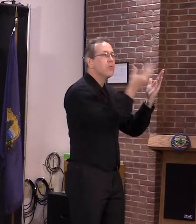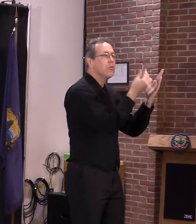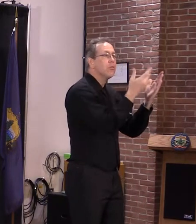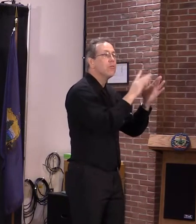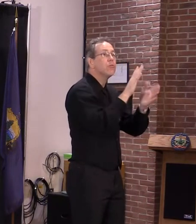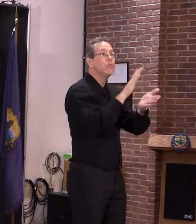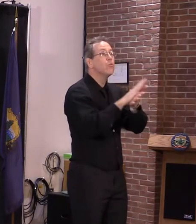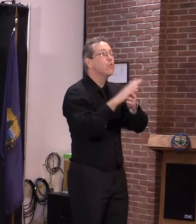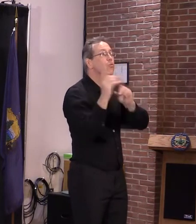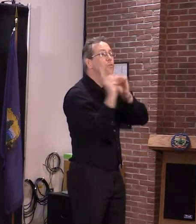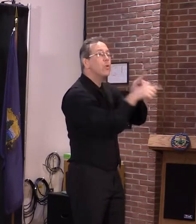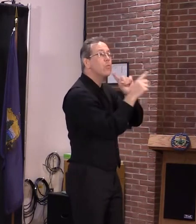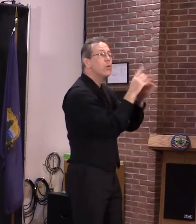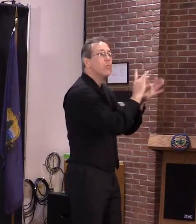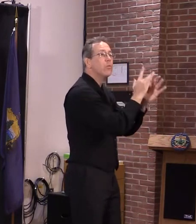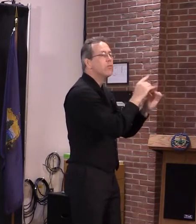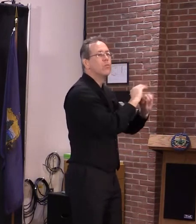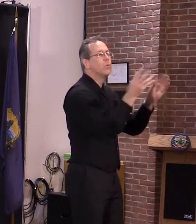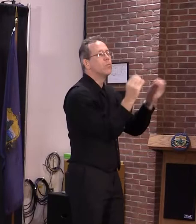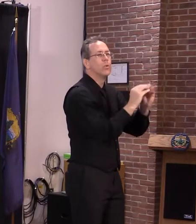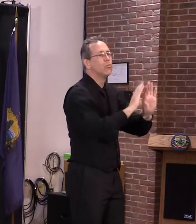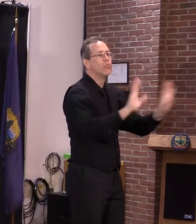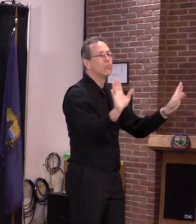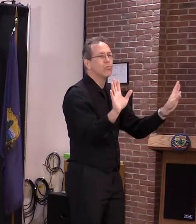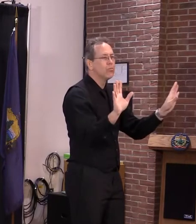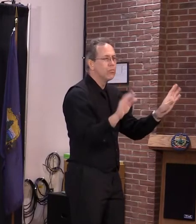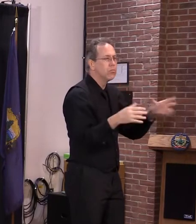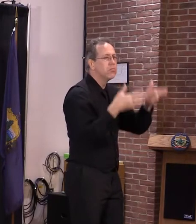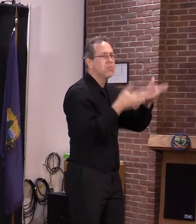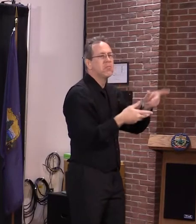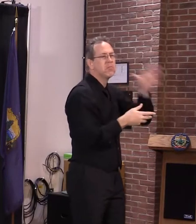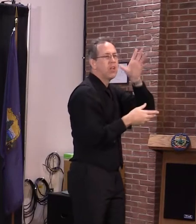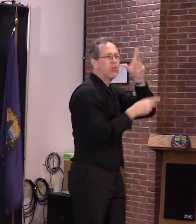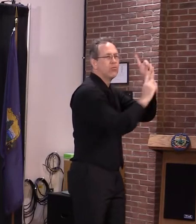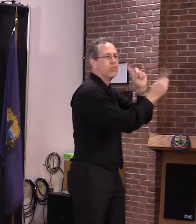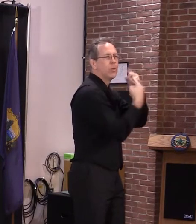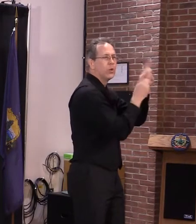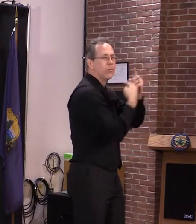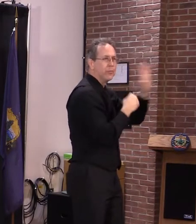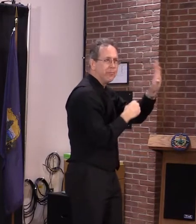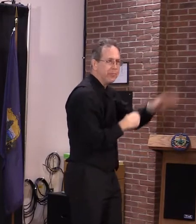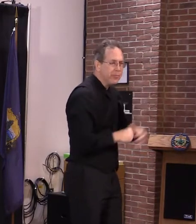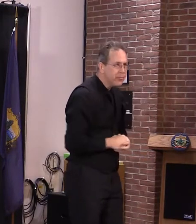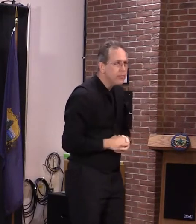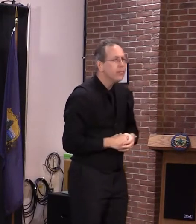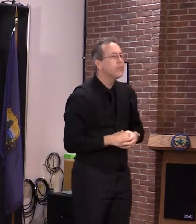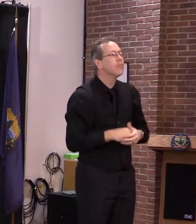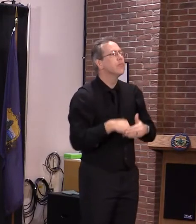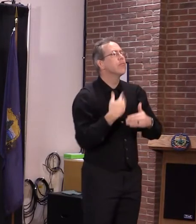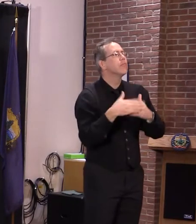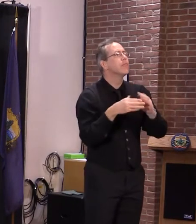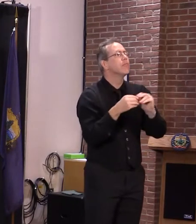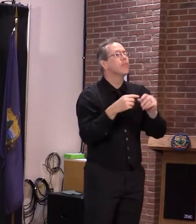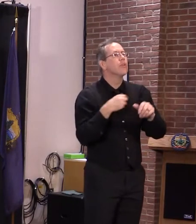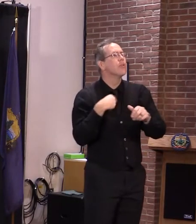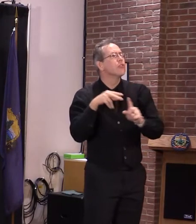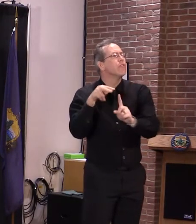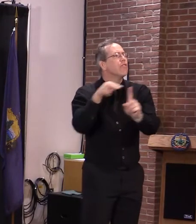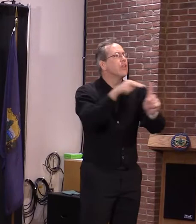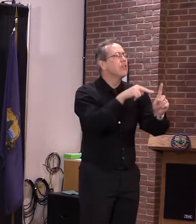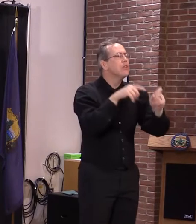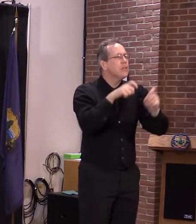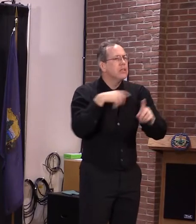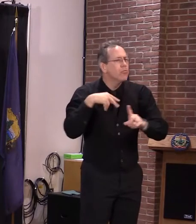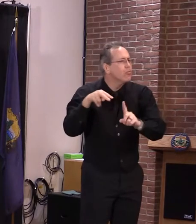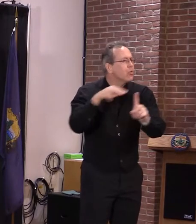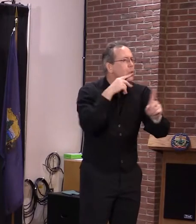Lastly, I wanted to provide an update on PCR surveillance testing. We are planning to sunset the state-level program in the coming weeks. We